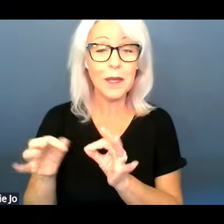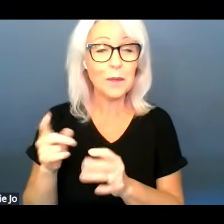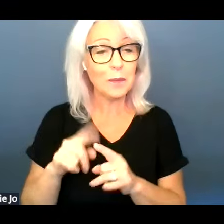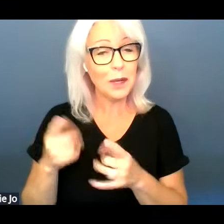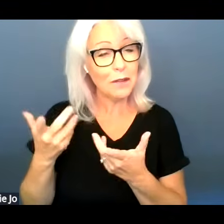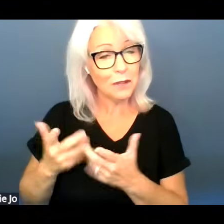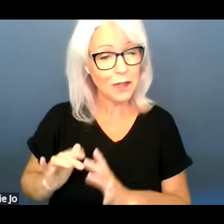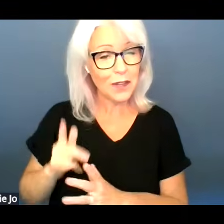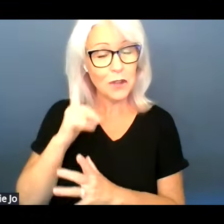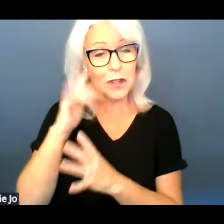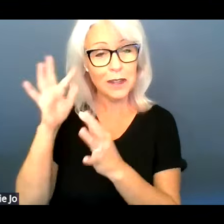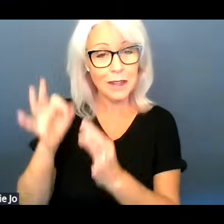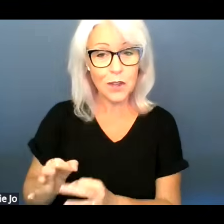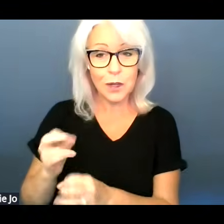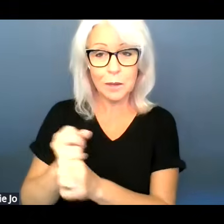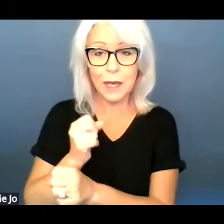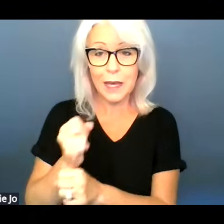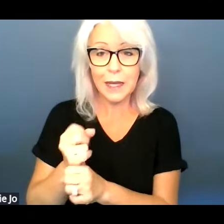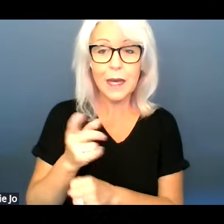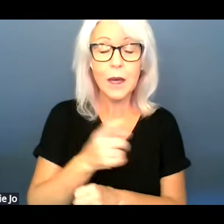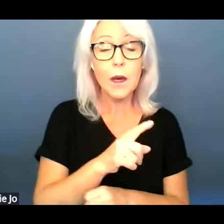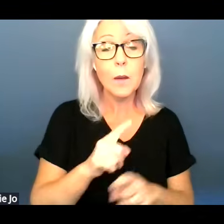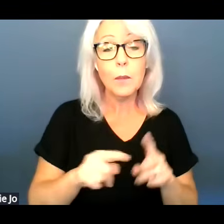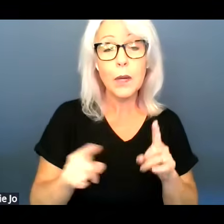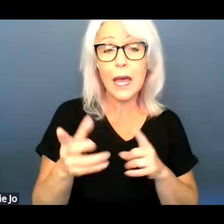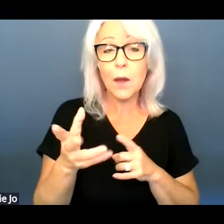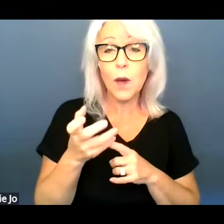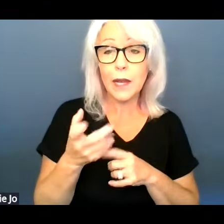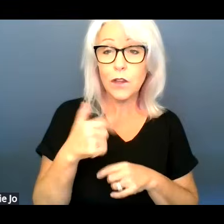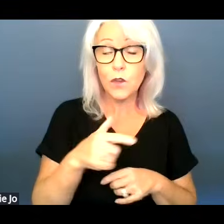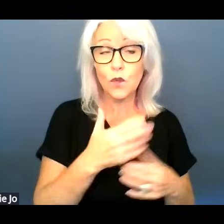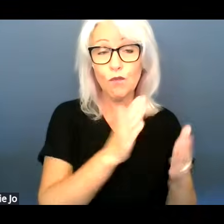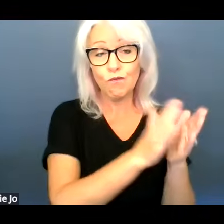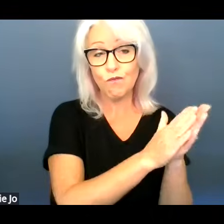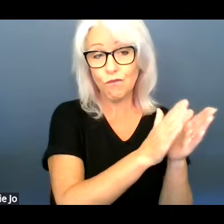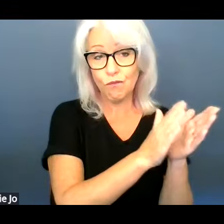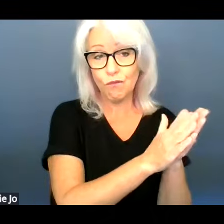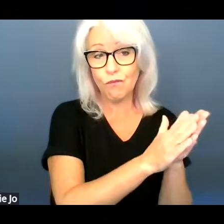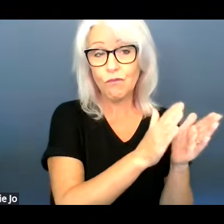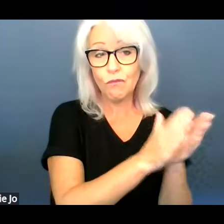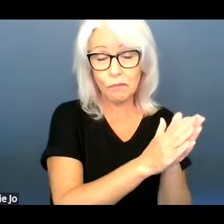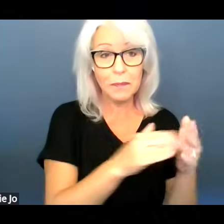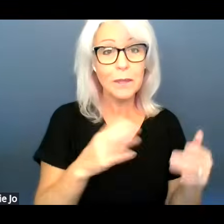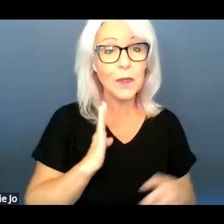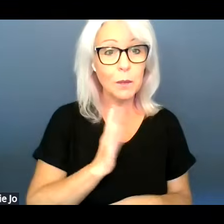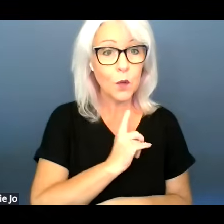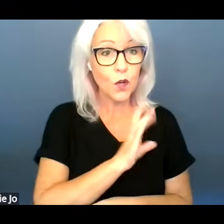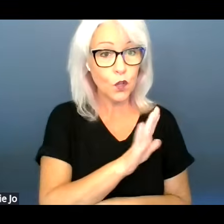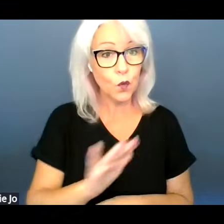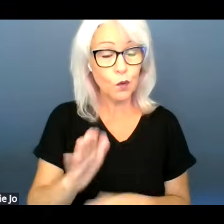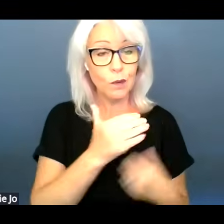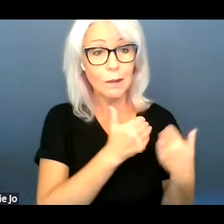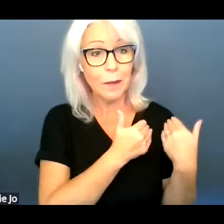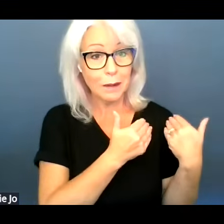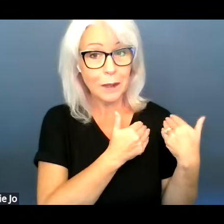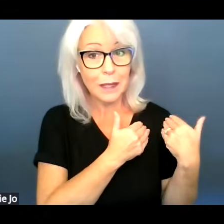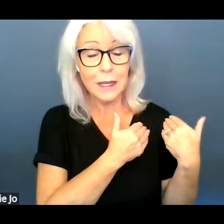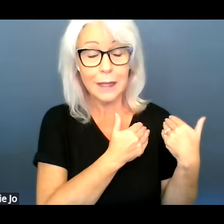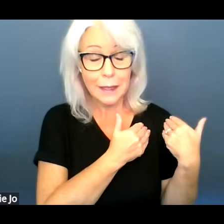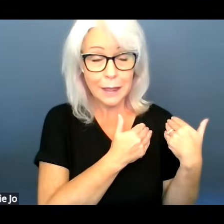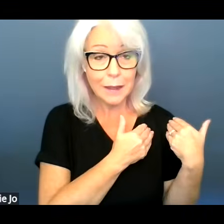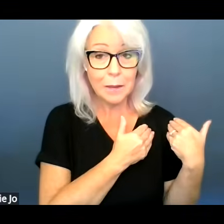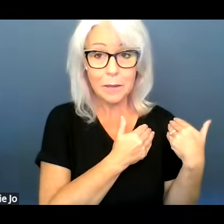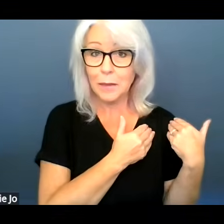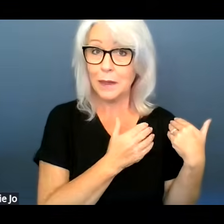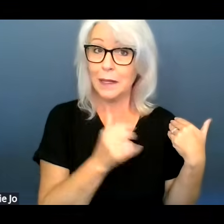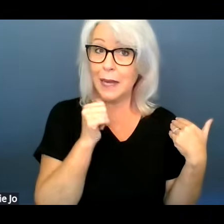which is fine. So I did want to commend the board. Your responsibility here was to not have a